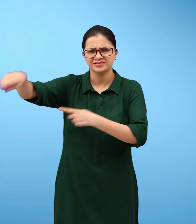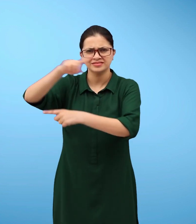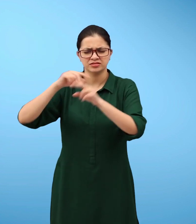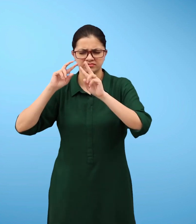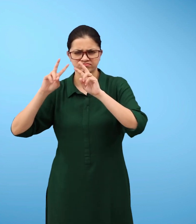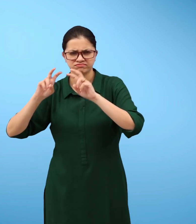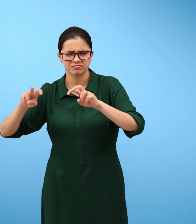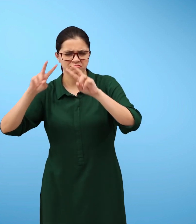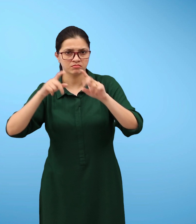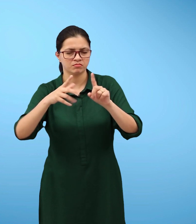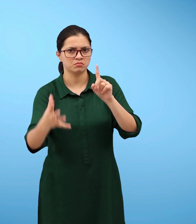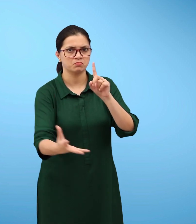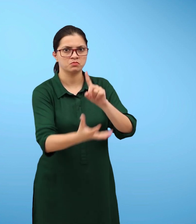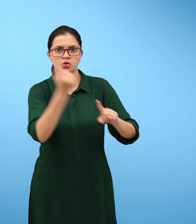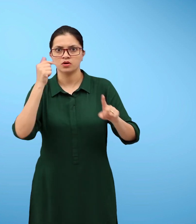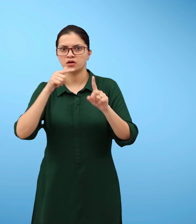for zero.